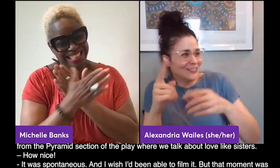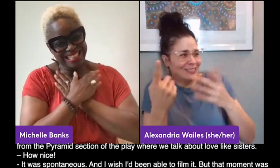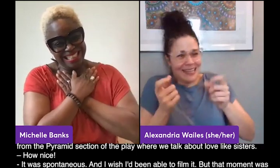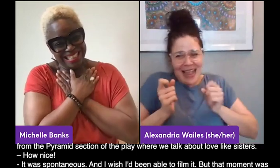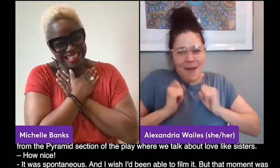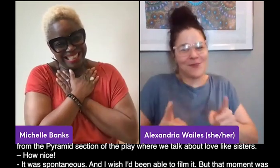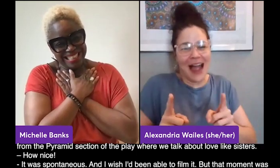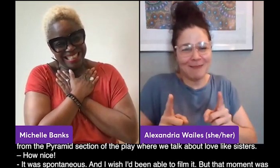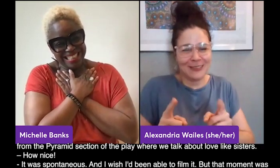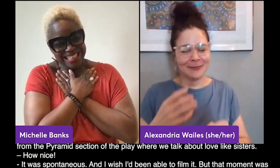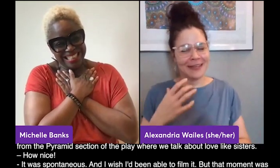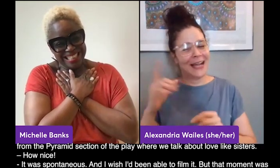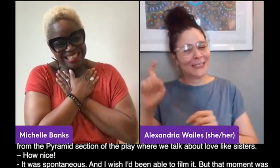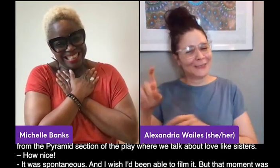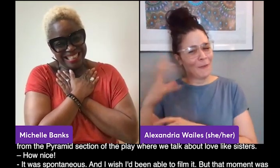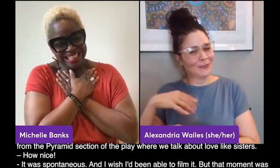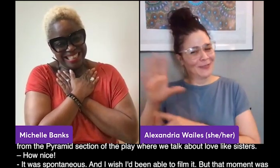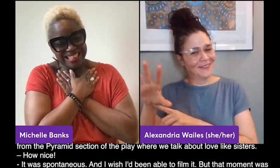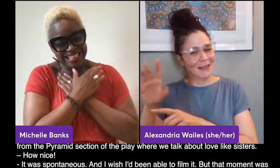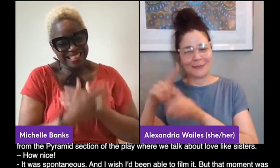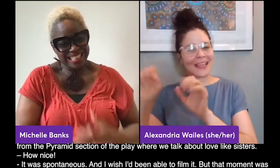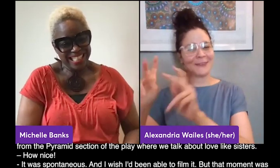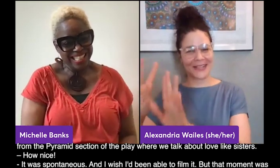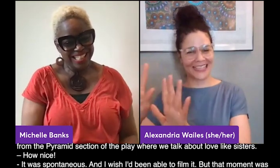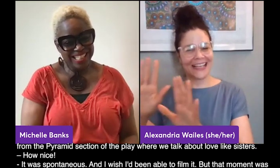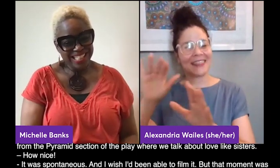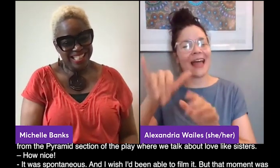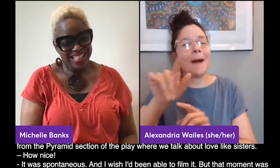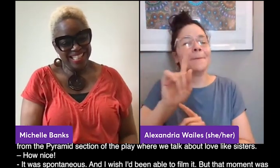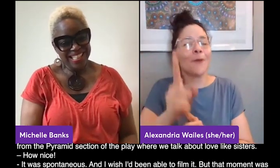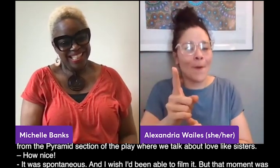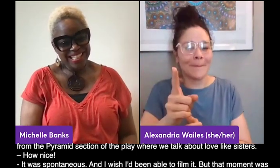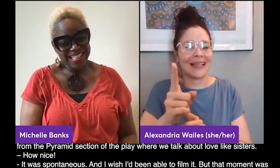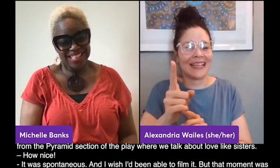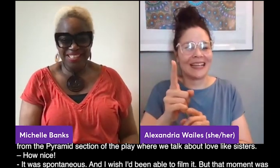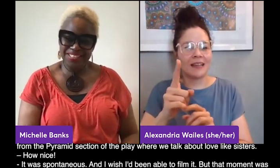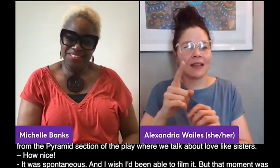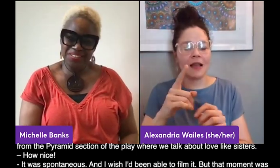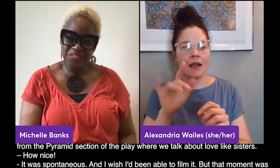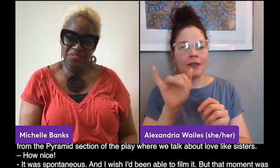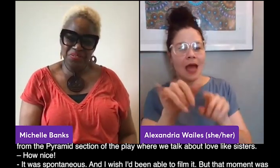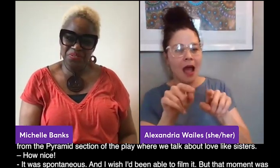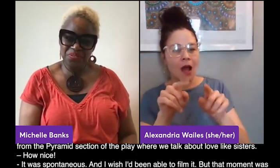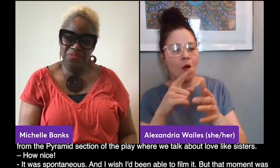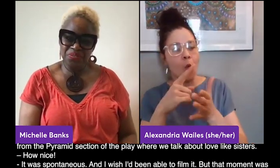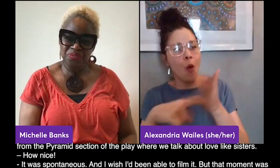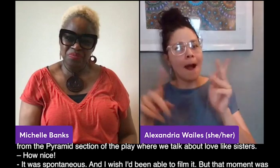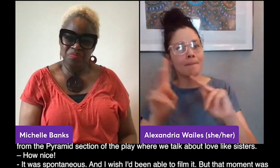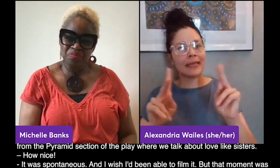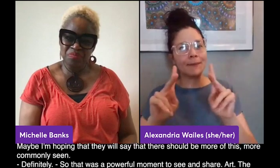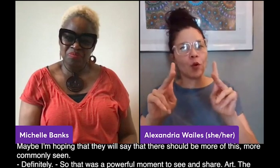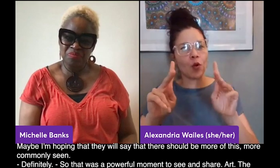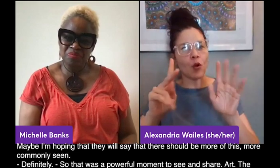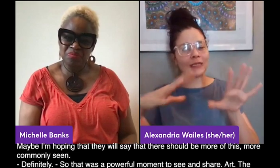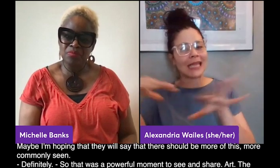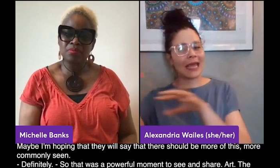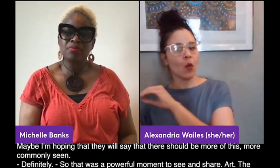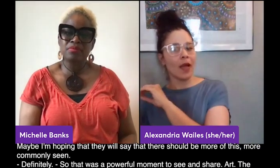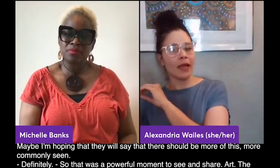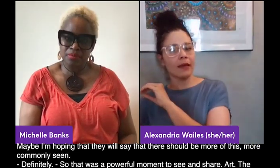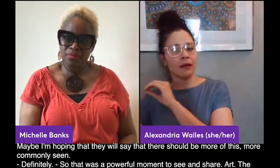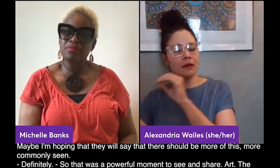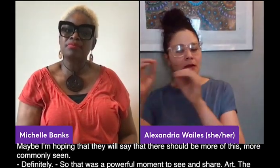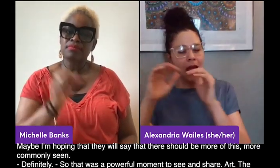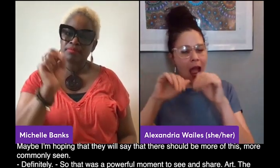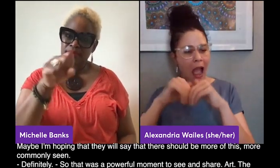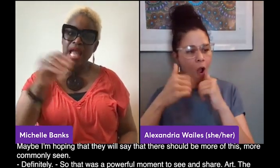where we talk about love like sisters. How nice. It was spontaneous, and I wish I'd been able to film it. But that moment was about what people take away,